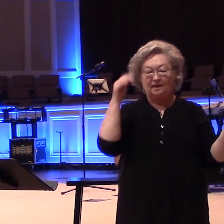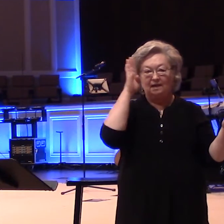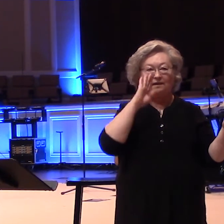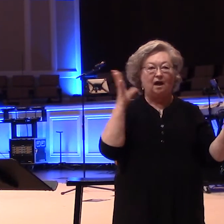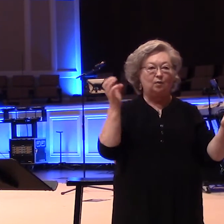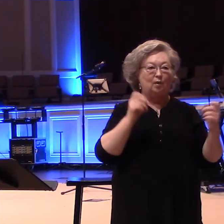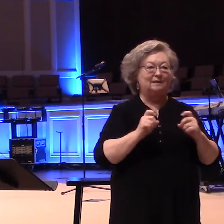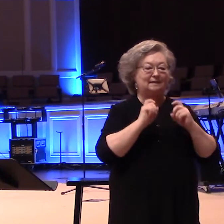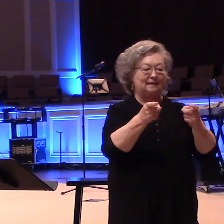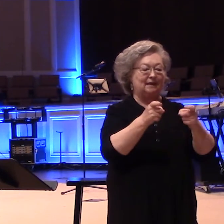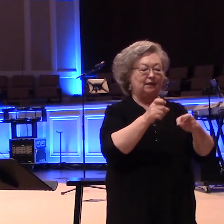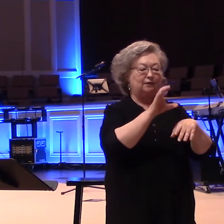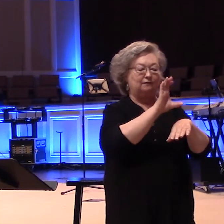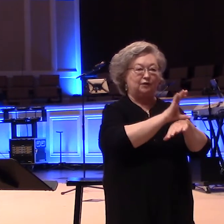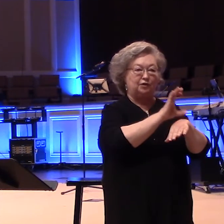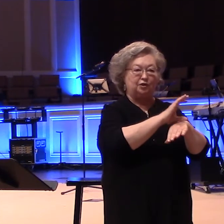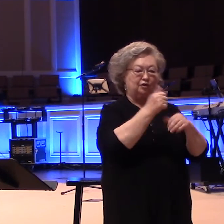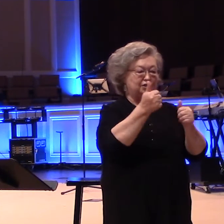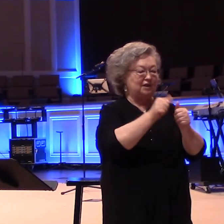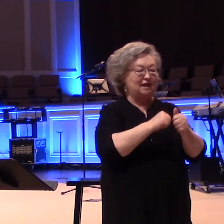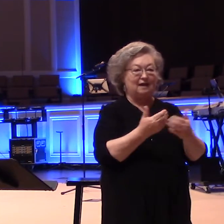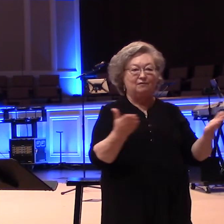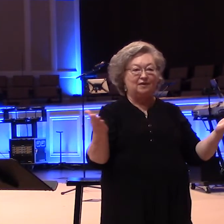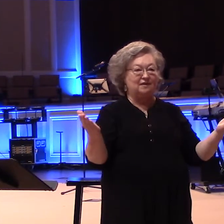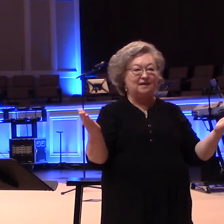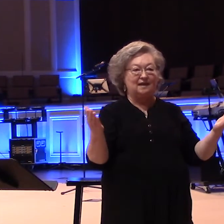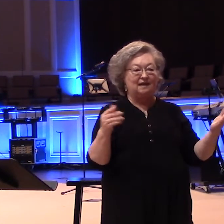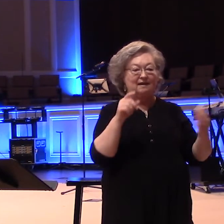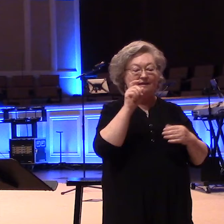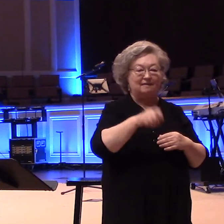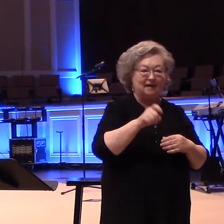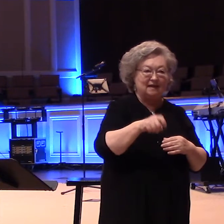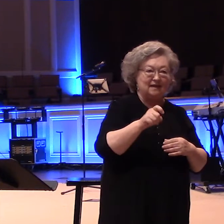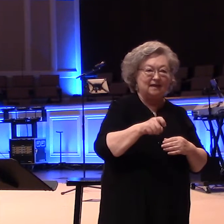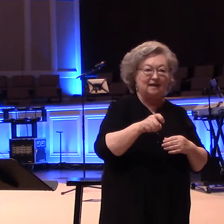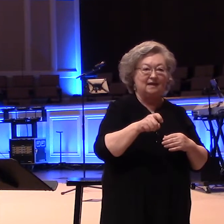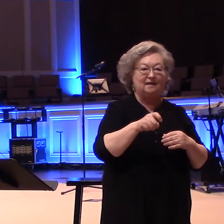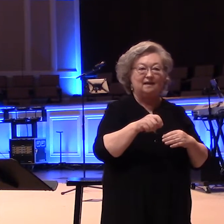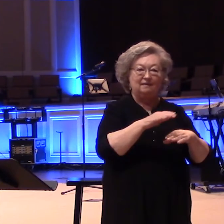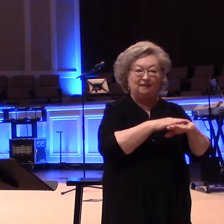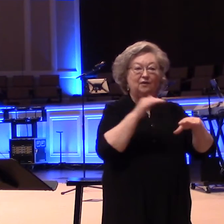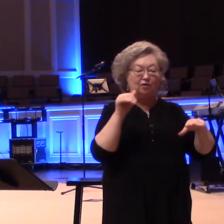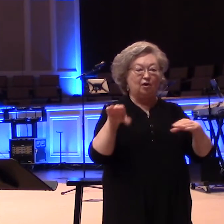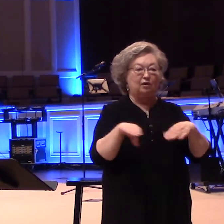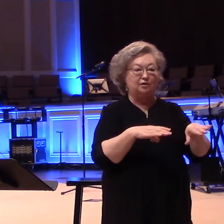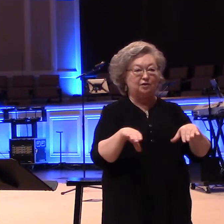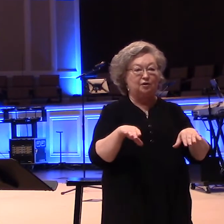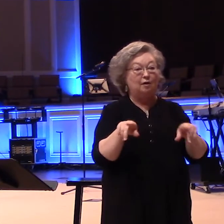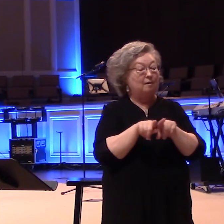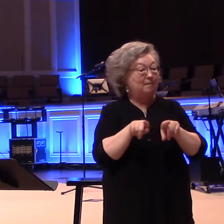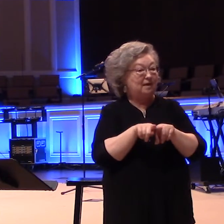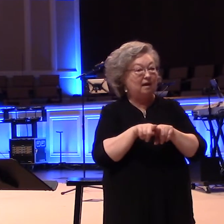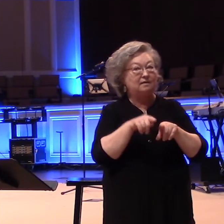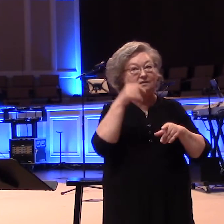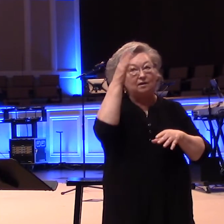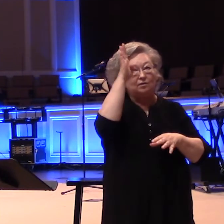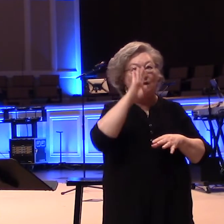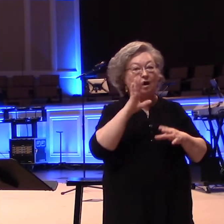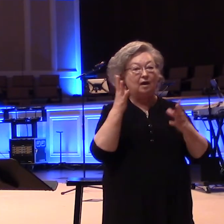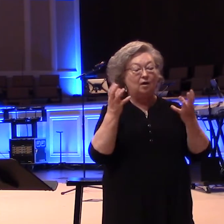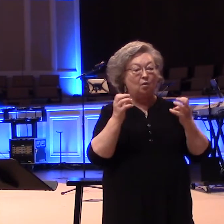you need to do, everything he's made you for. I'd love to see that. And so the question